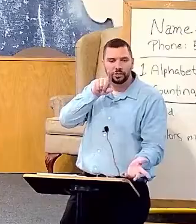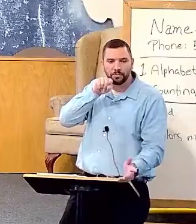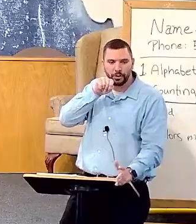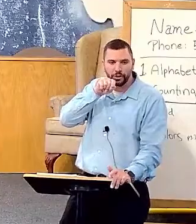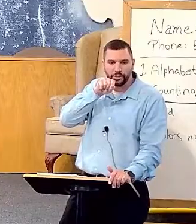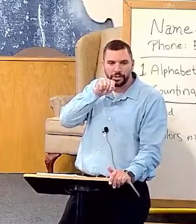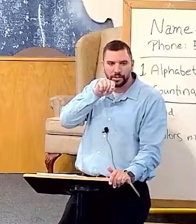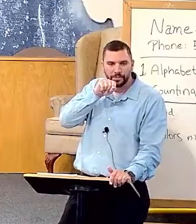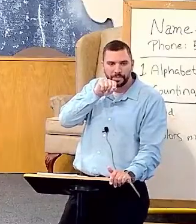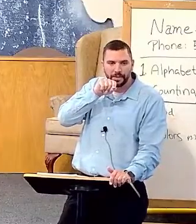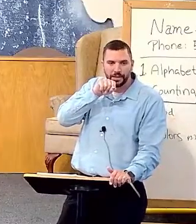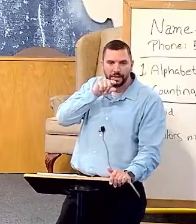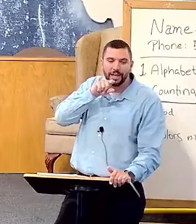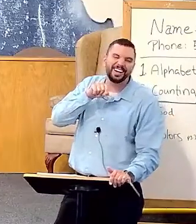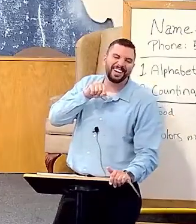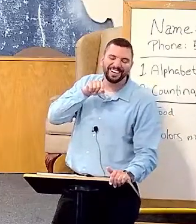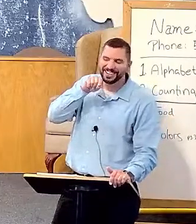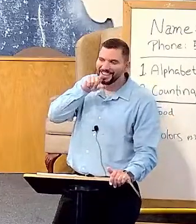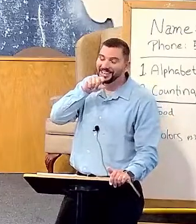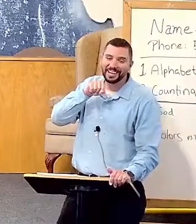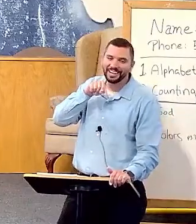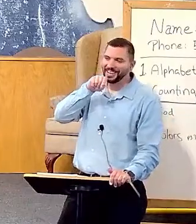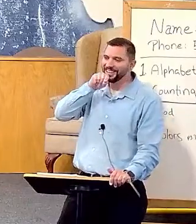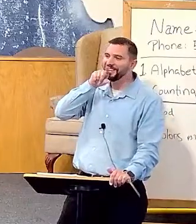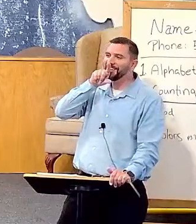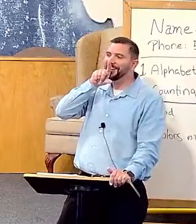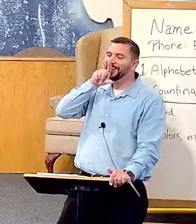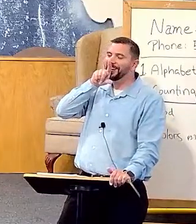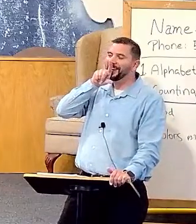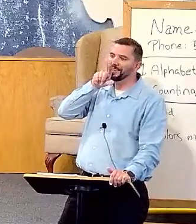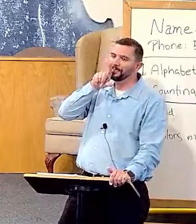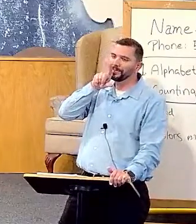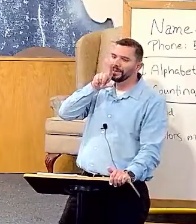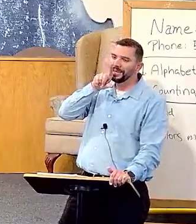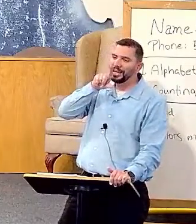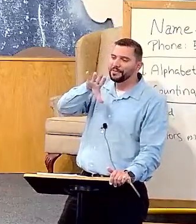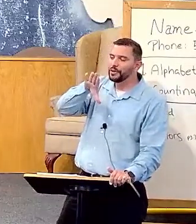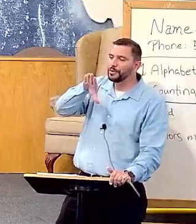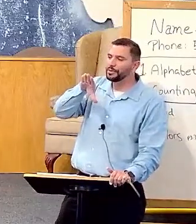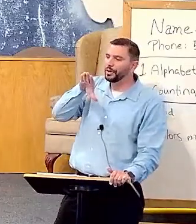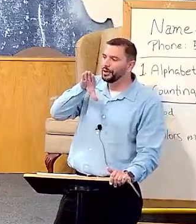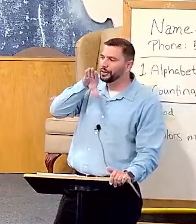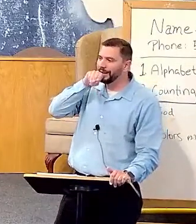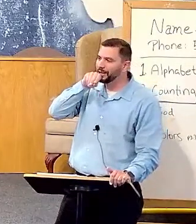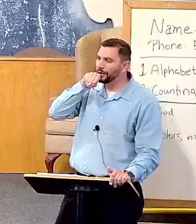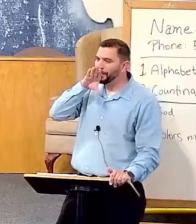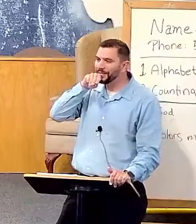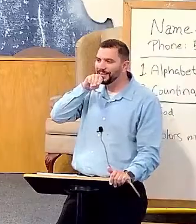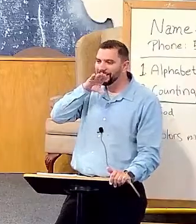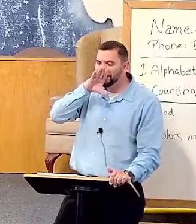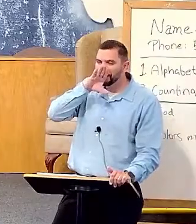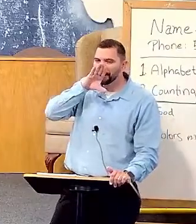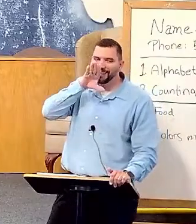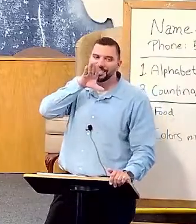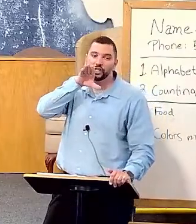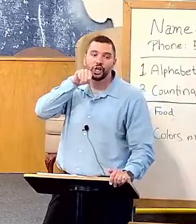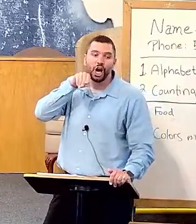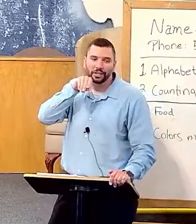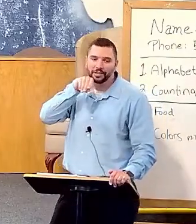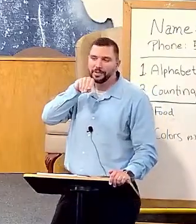bird. Yeah, yeah. Now, if you do it with all your hand open, that's duck, because ducks